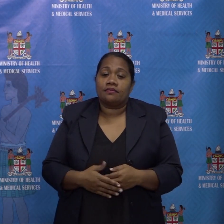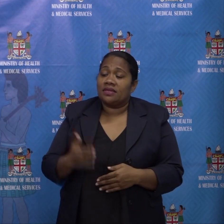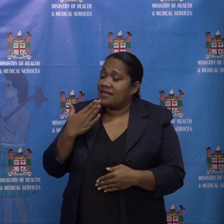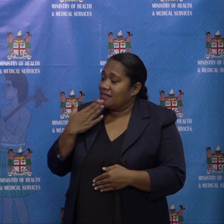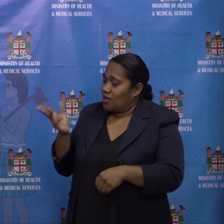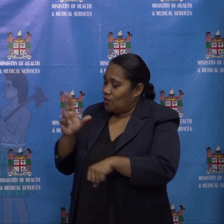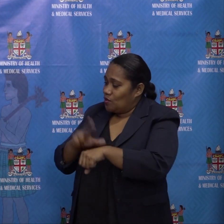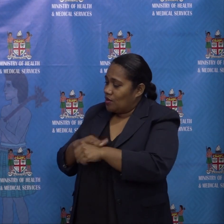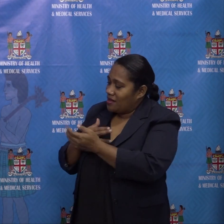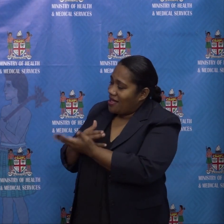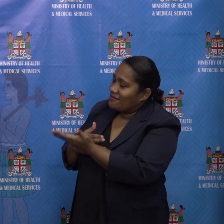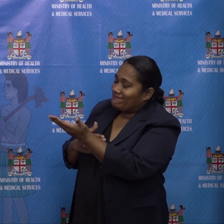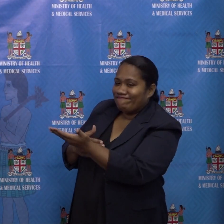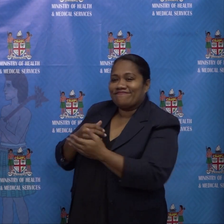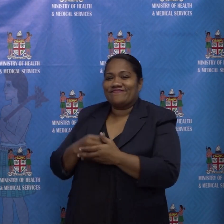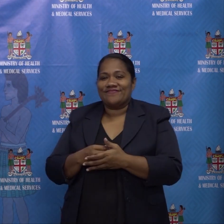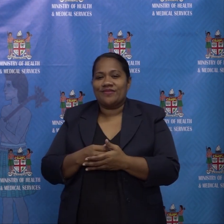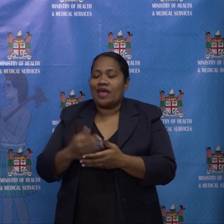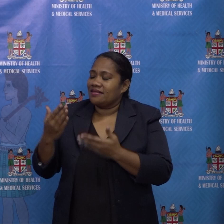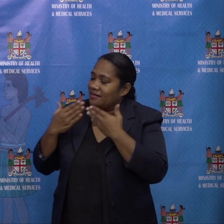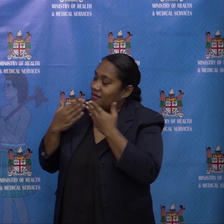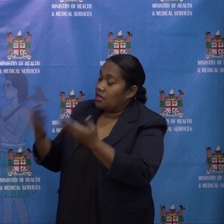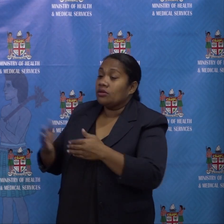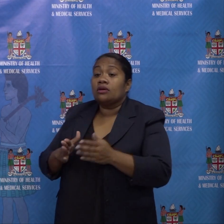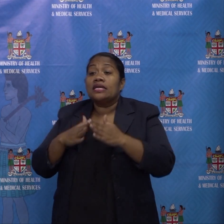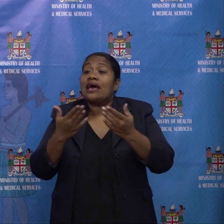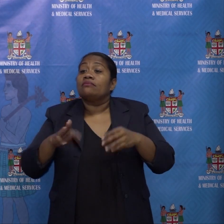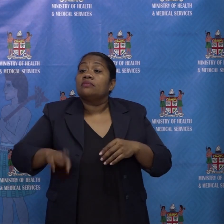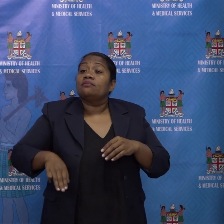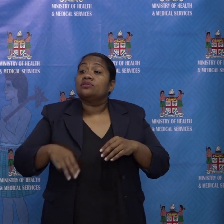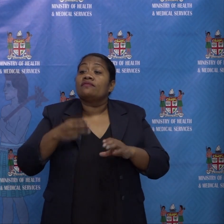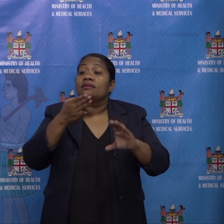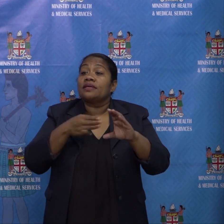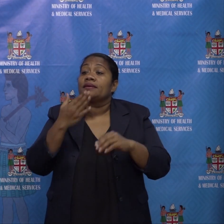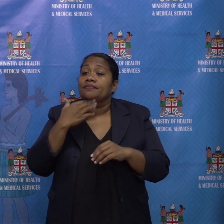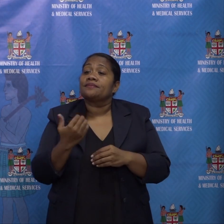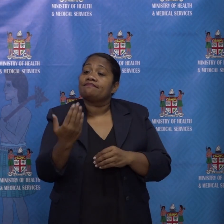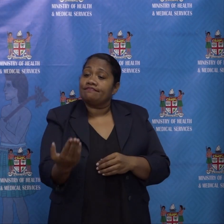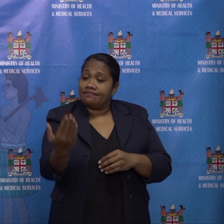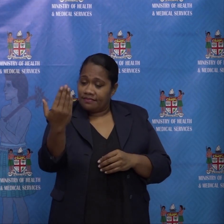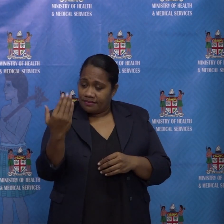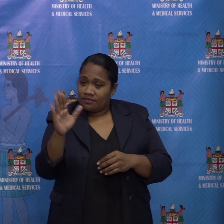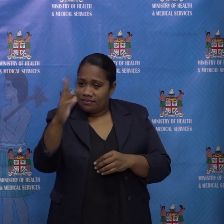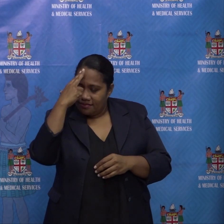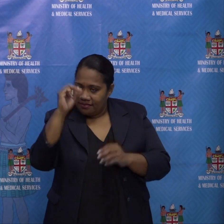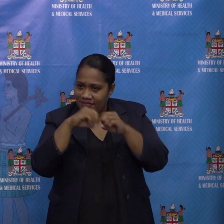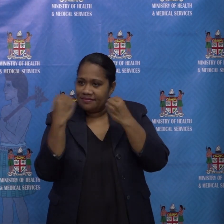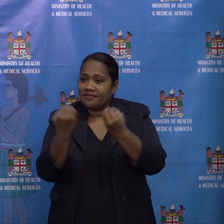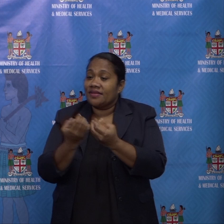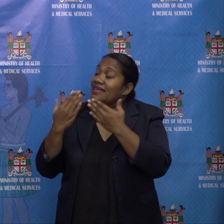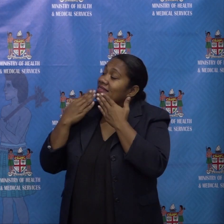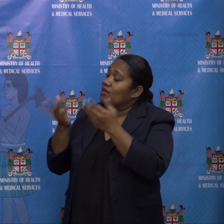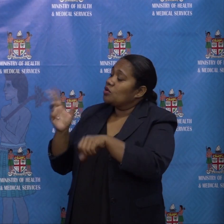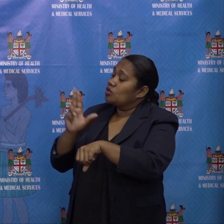and Dr. Misha. Members of the media will now open for questions. Please stay forward with your name and organization. Thank you,